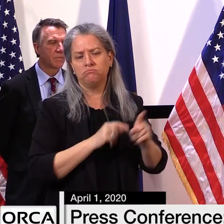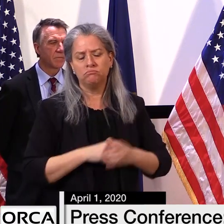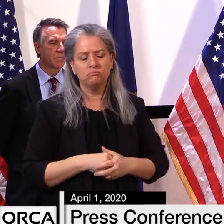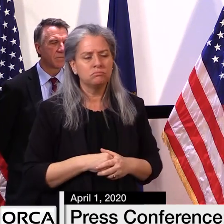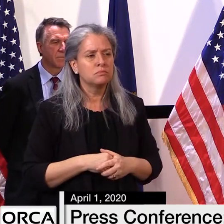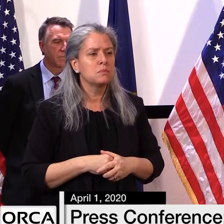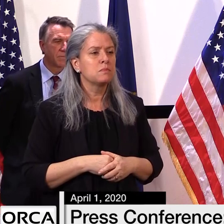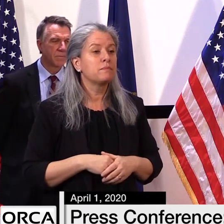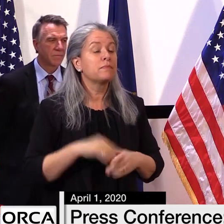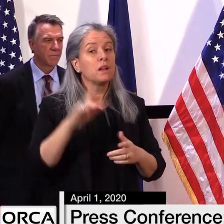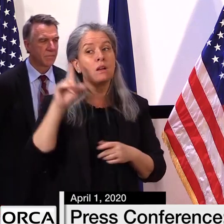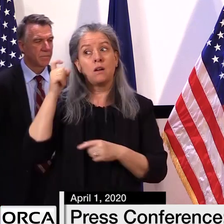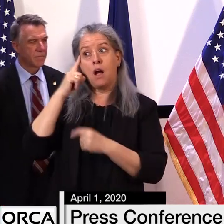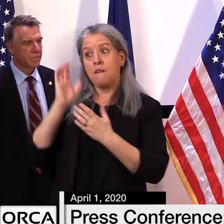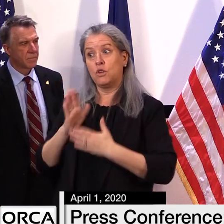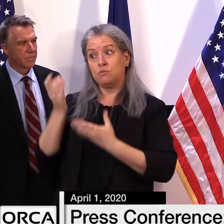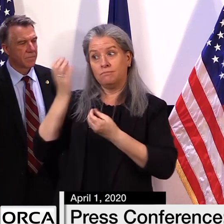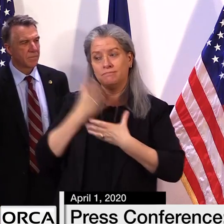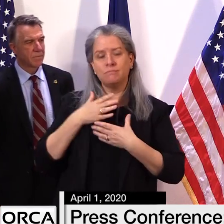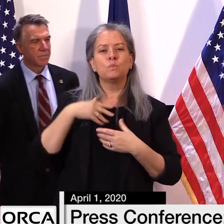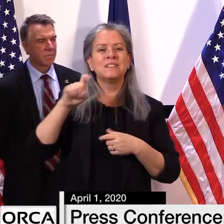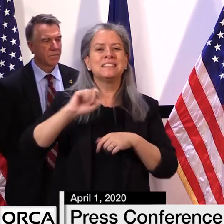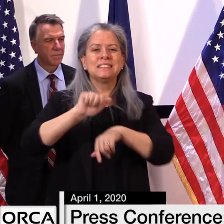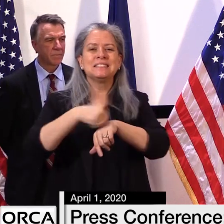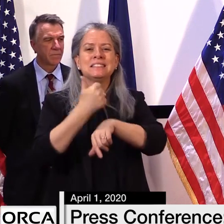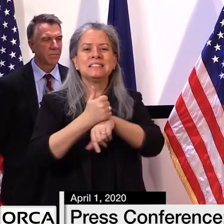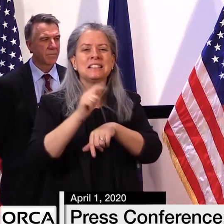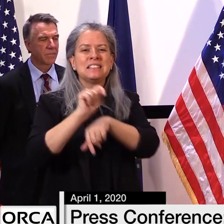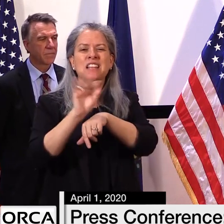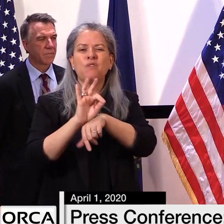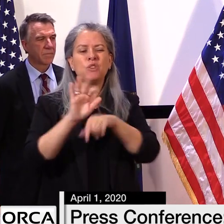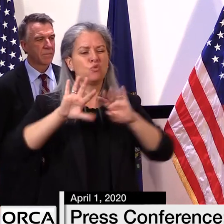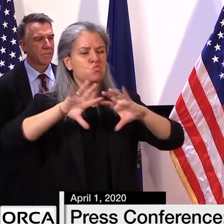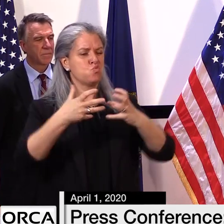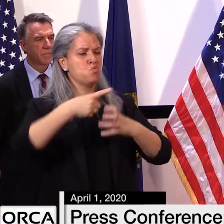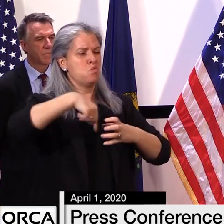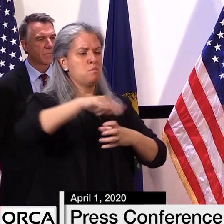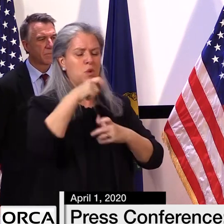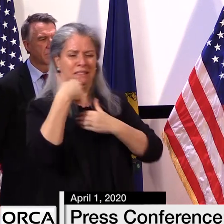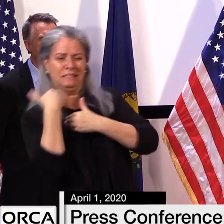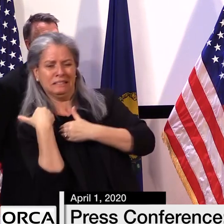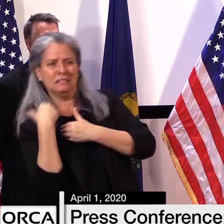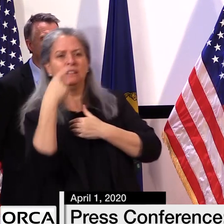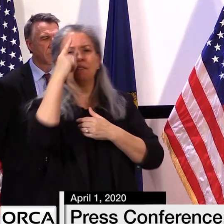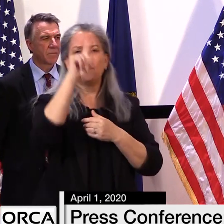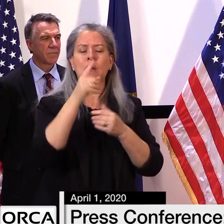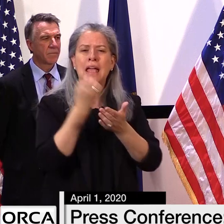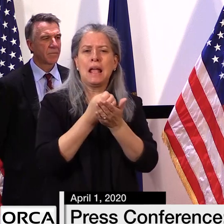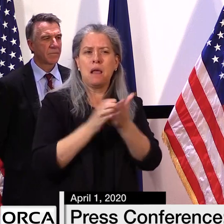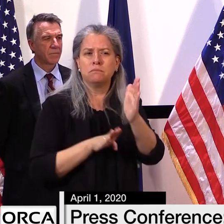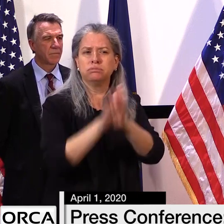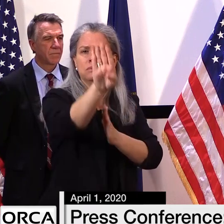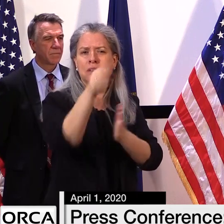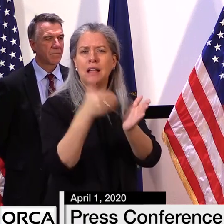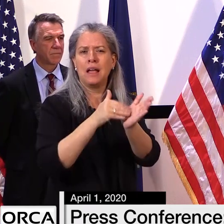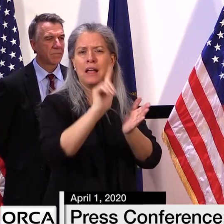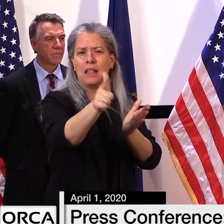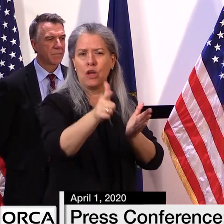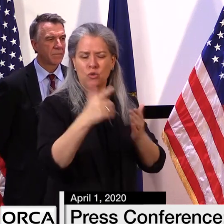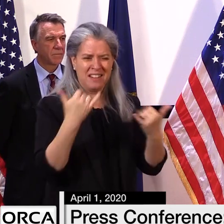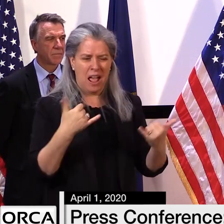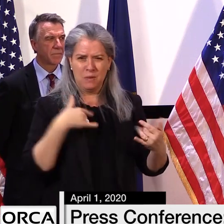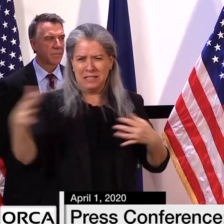put together an economic mitigation and recovery task force. We are actively building this task force